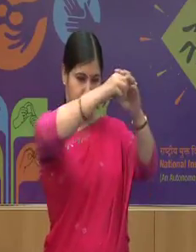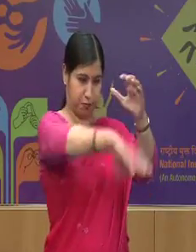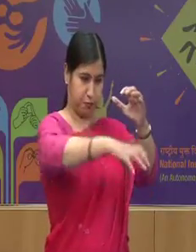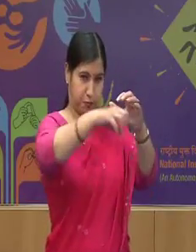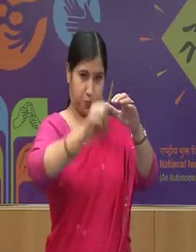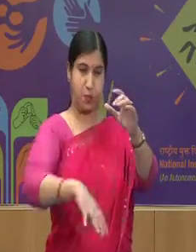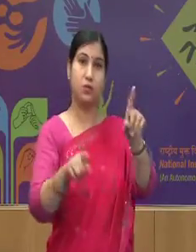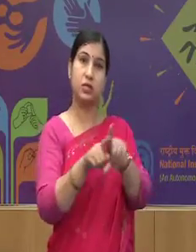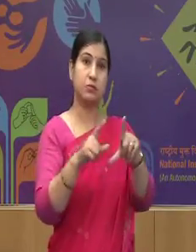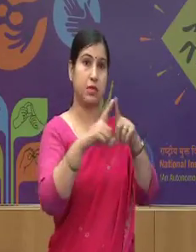Nagasaki.